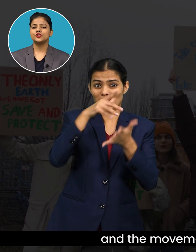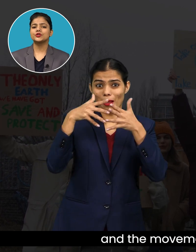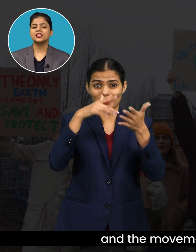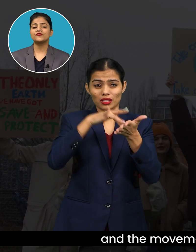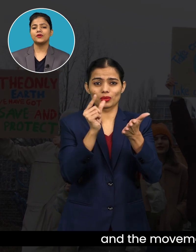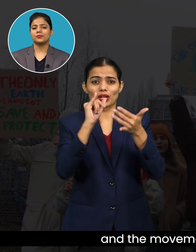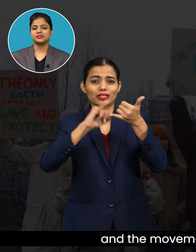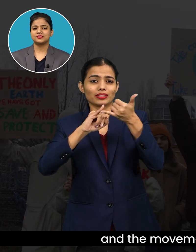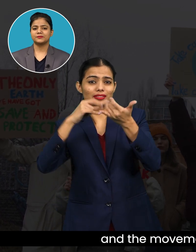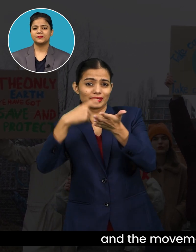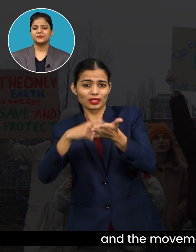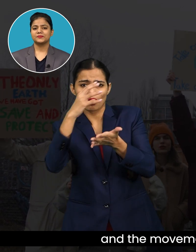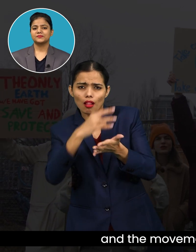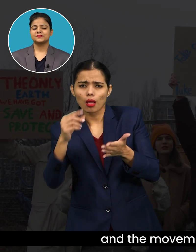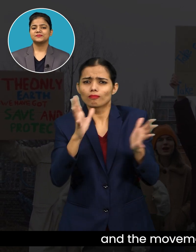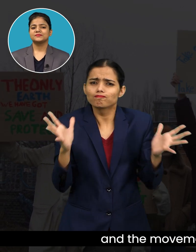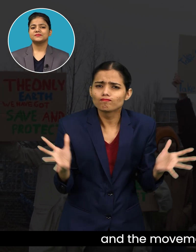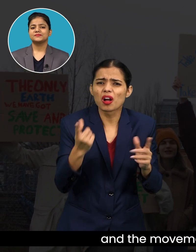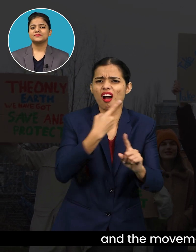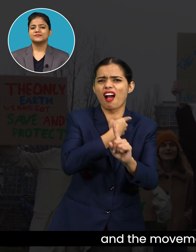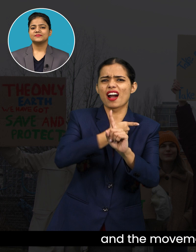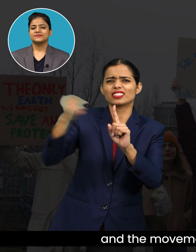against nuclear weapons.